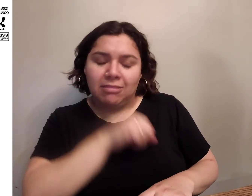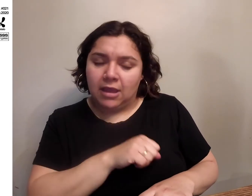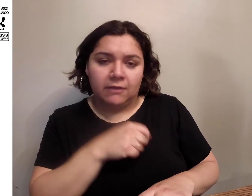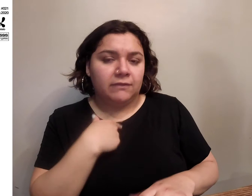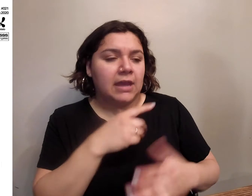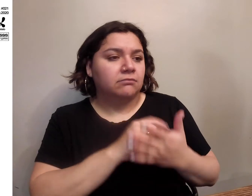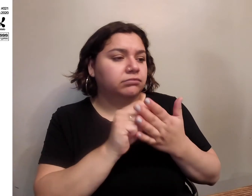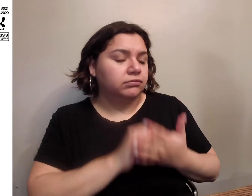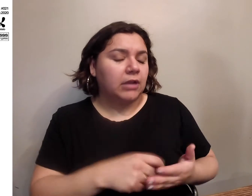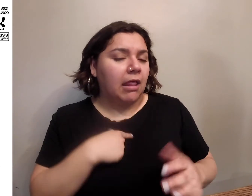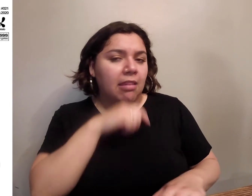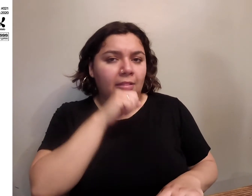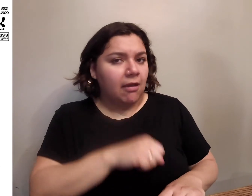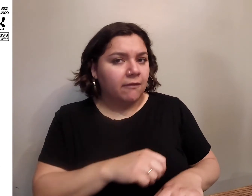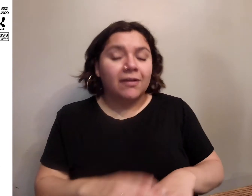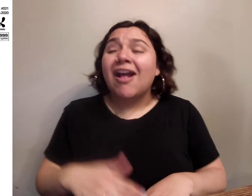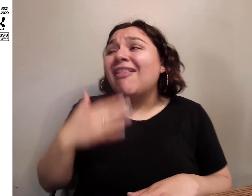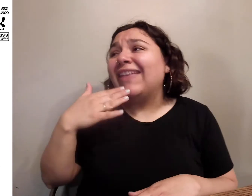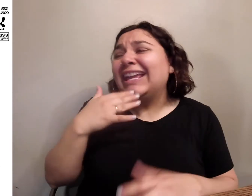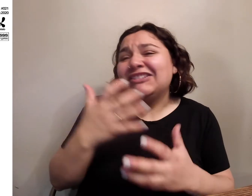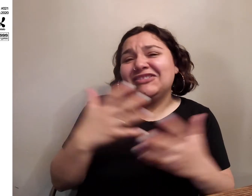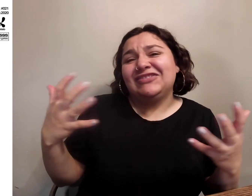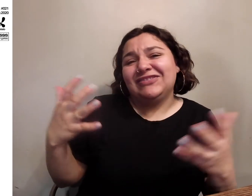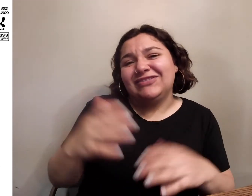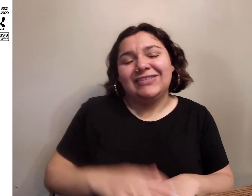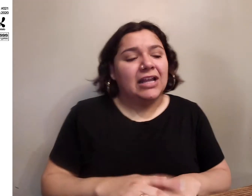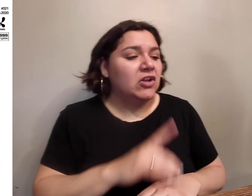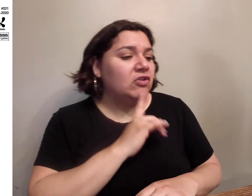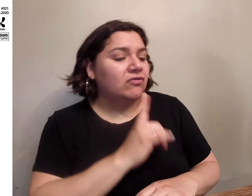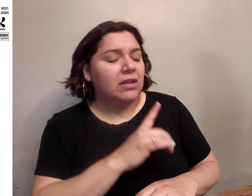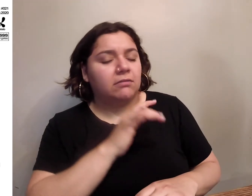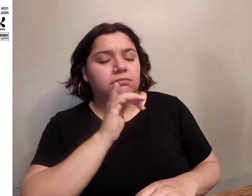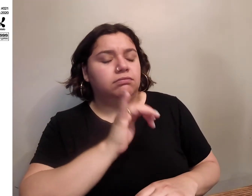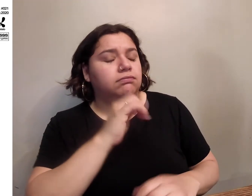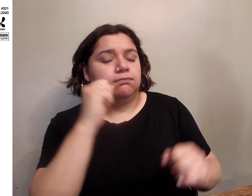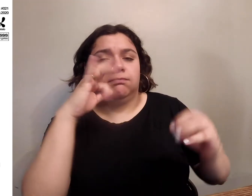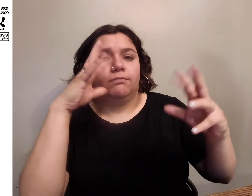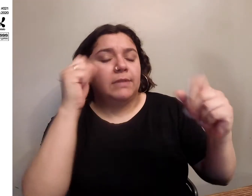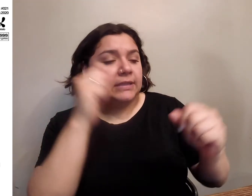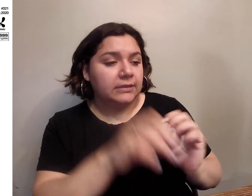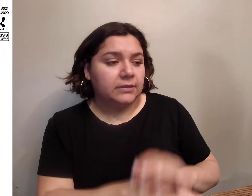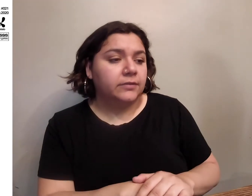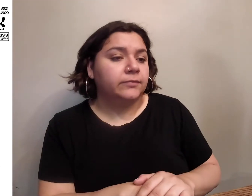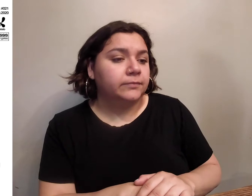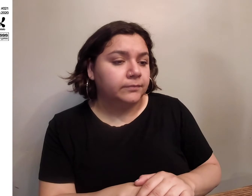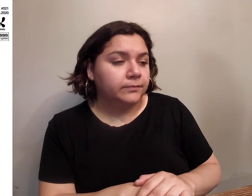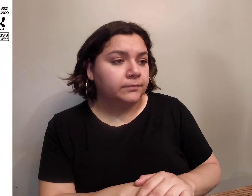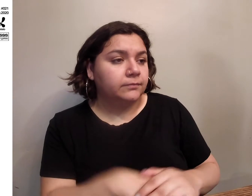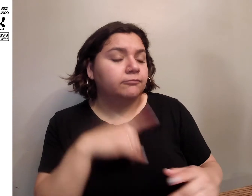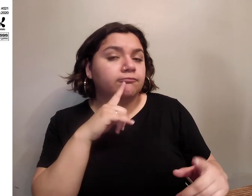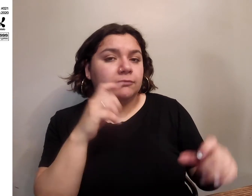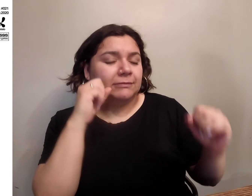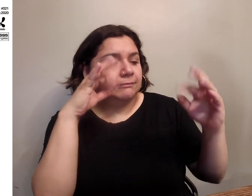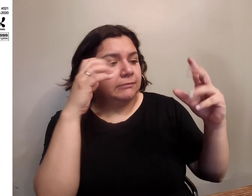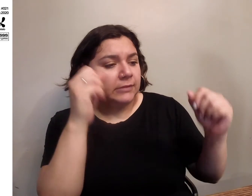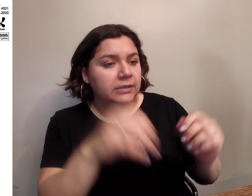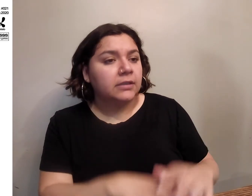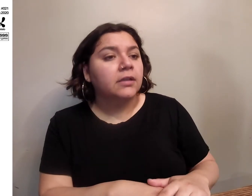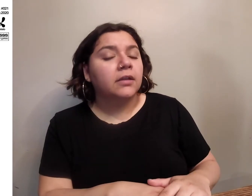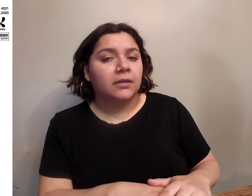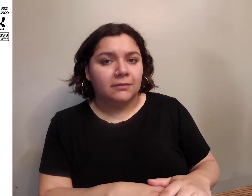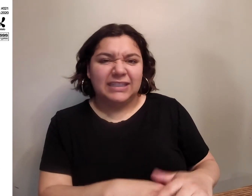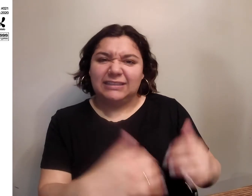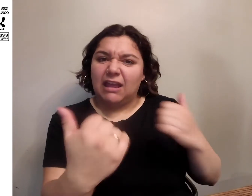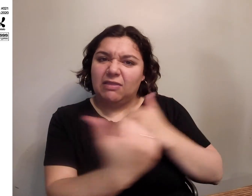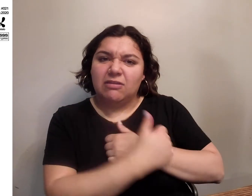that essay. And thank you so much. So wonderful. It is so wonderful. It's a love